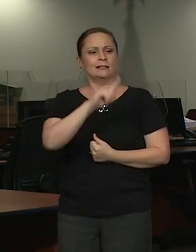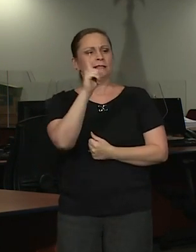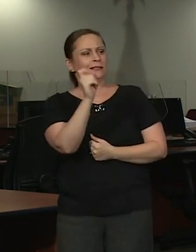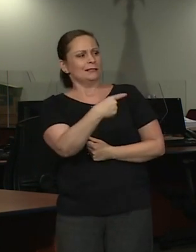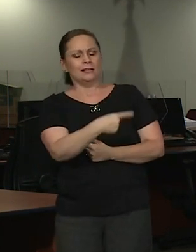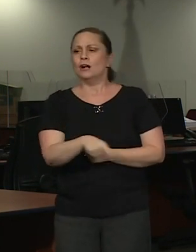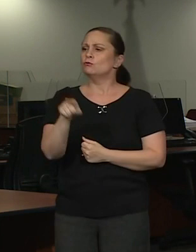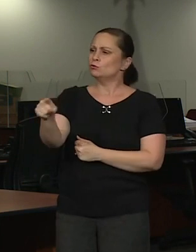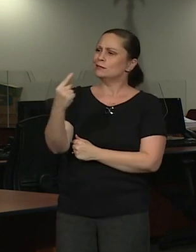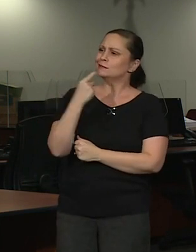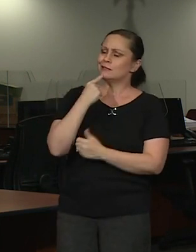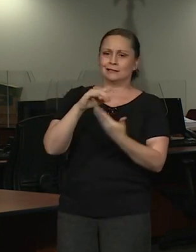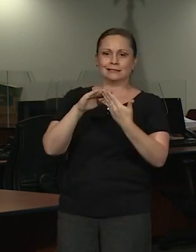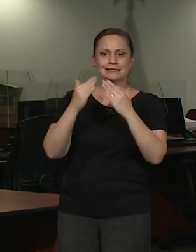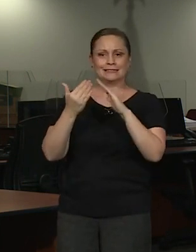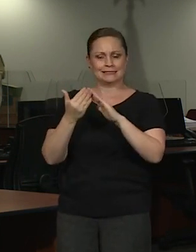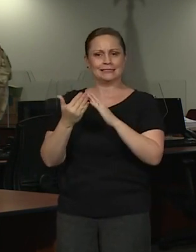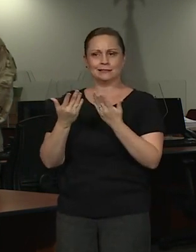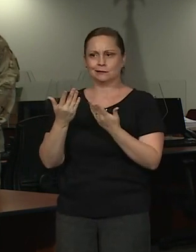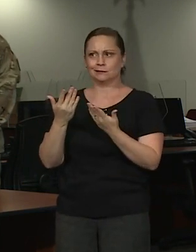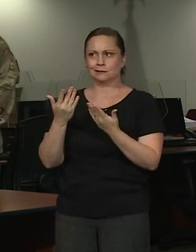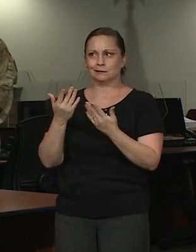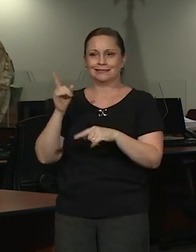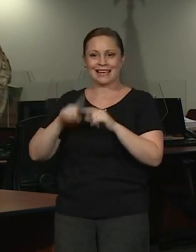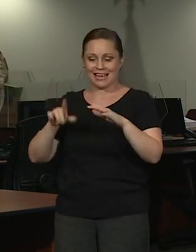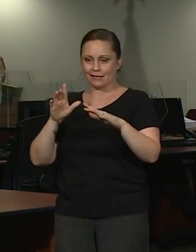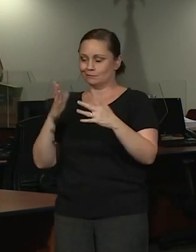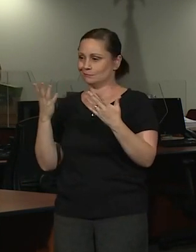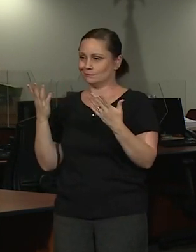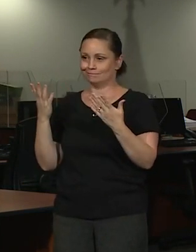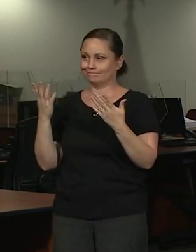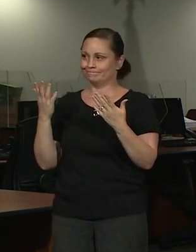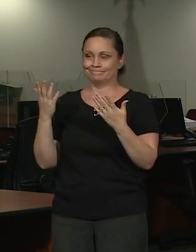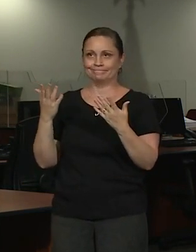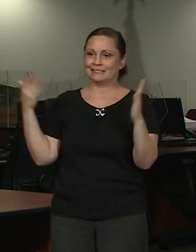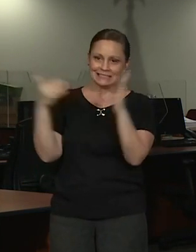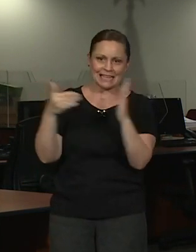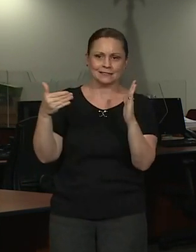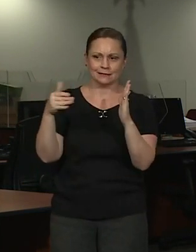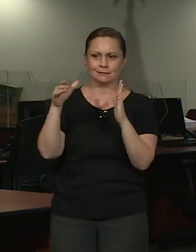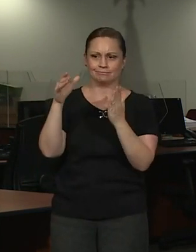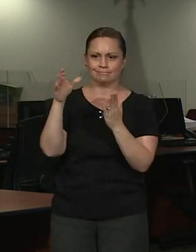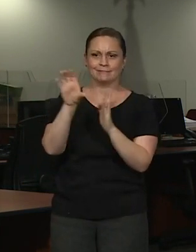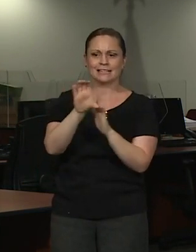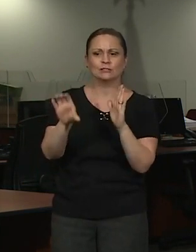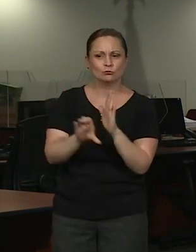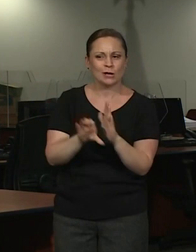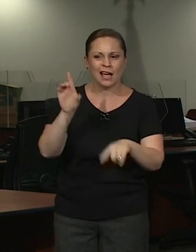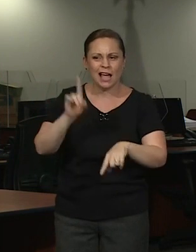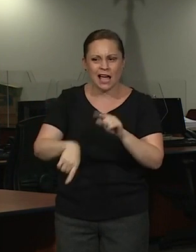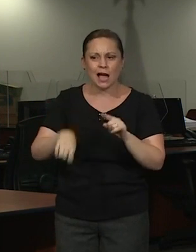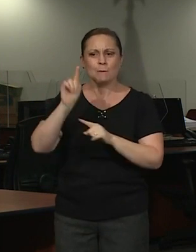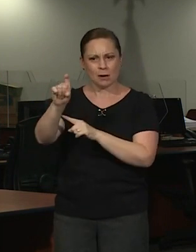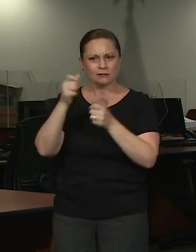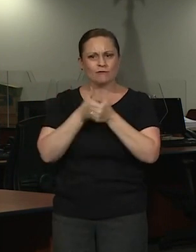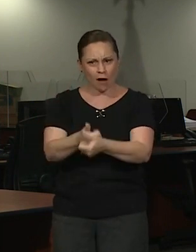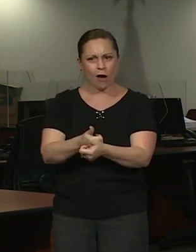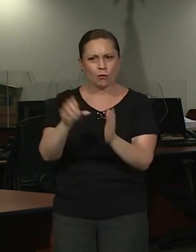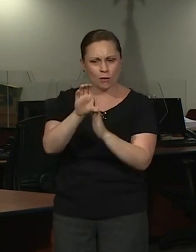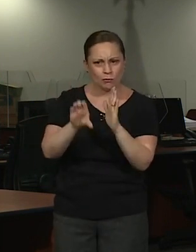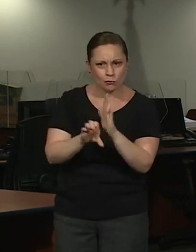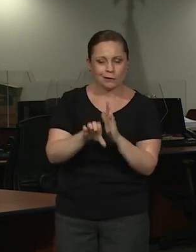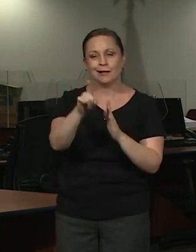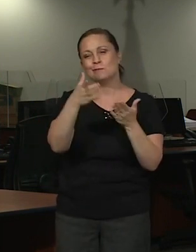go into basically cross a line to being unconstitutional. What is that line? It's too broad. Without going into it in too